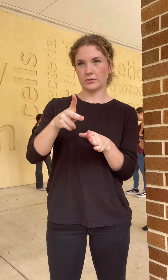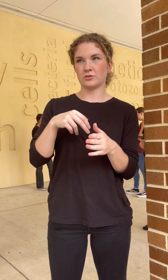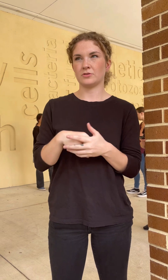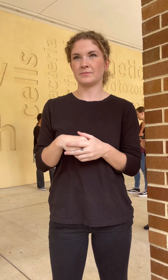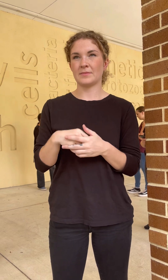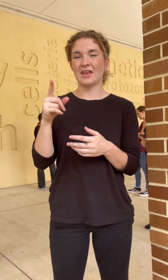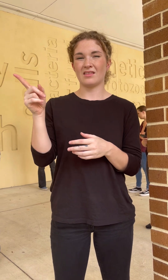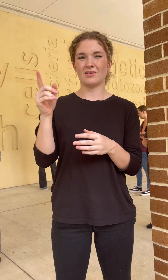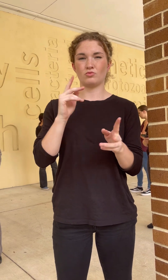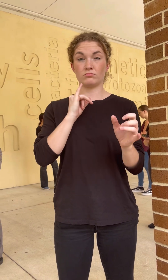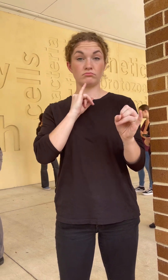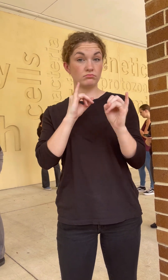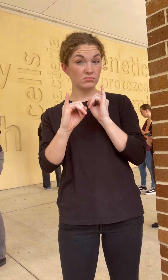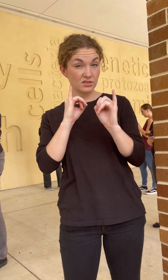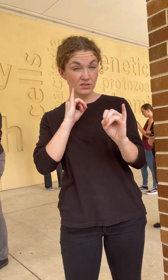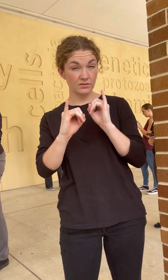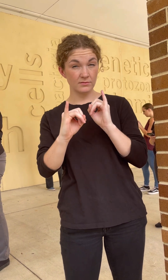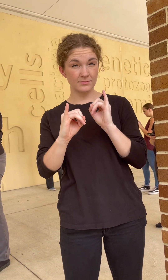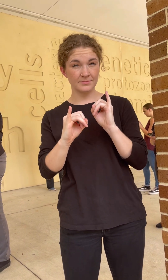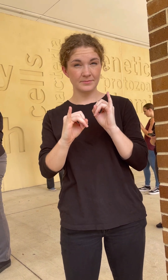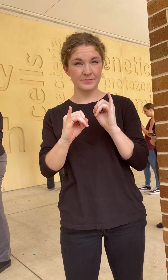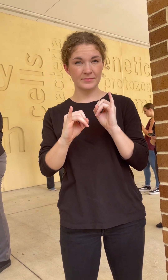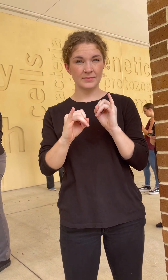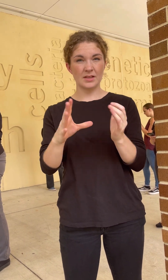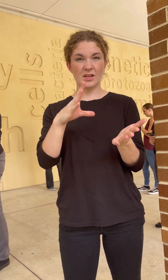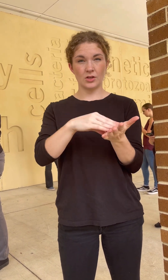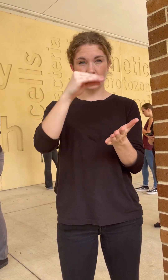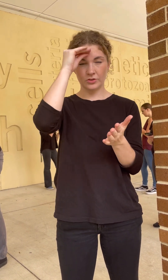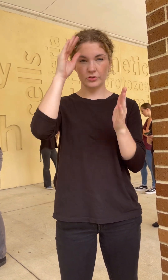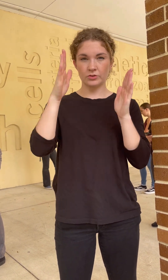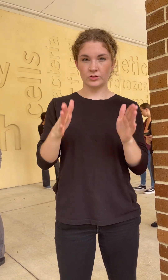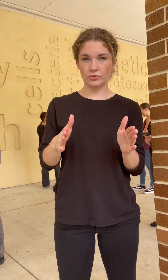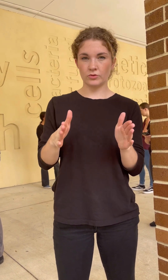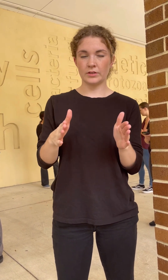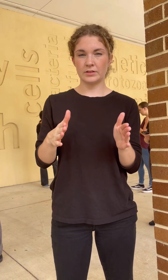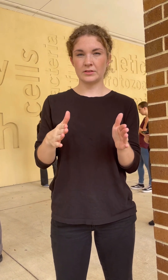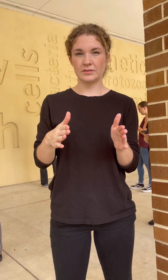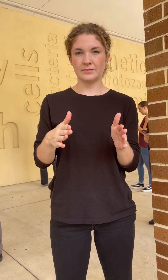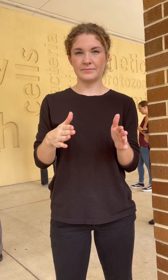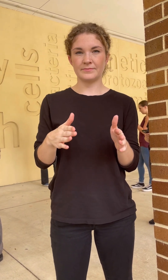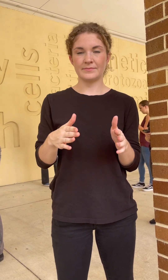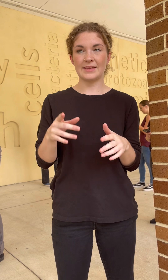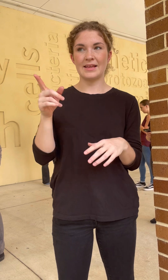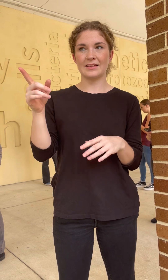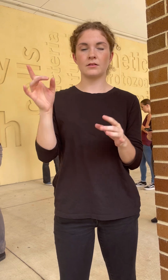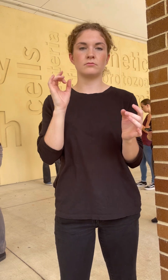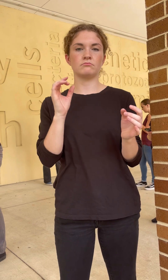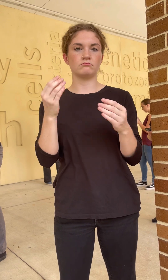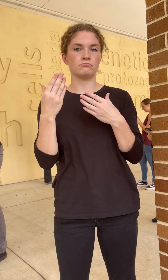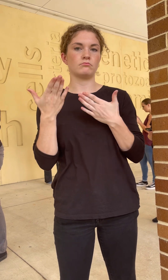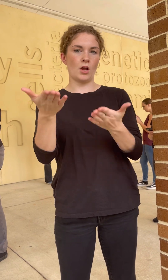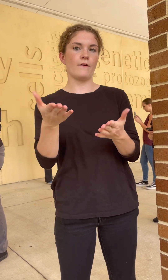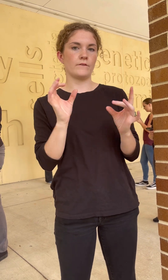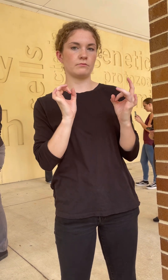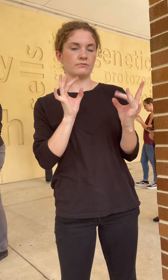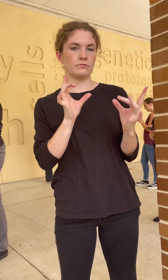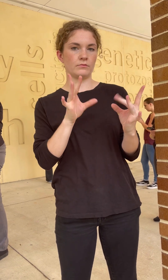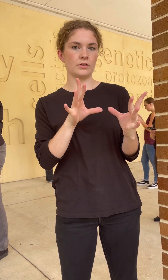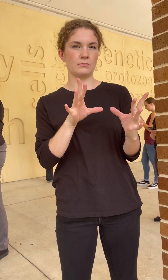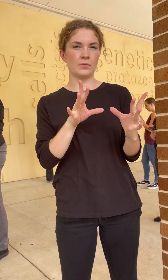interview criminology students or just students in general, and they'll give you feedback as they would if you were conducting a real job